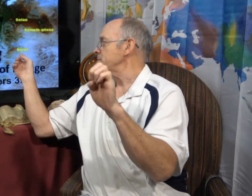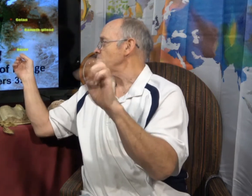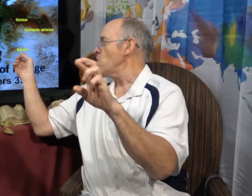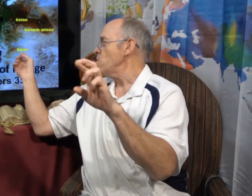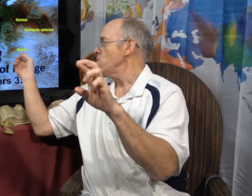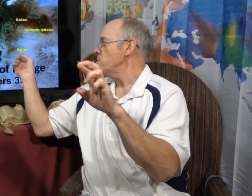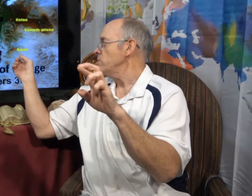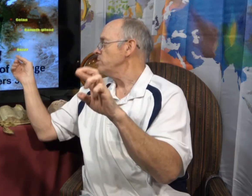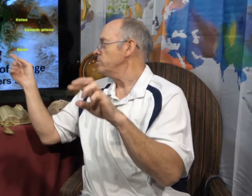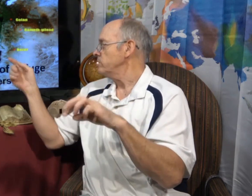Peter,